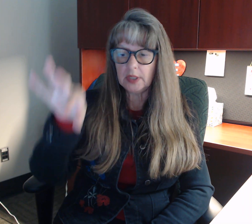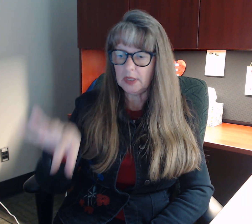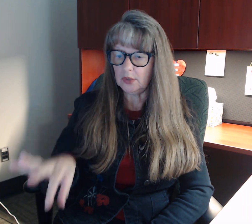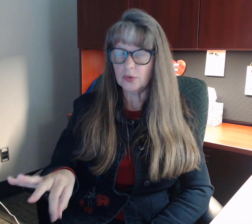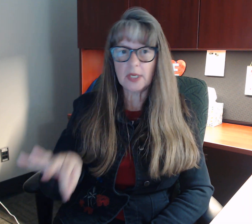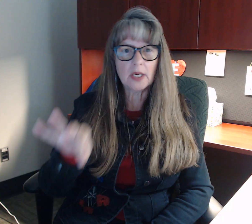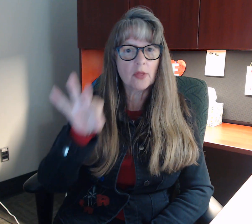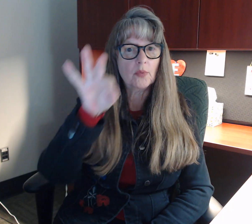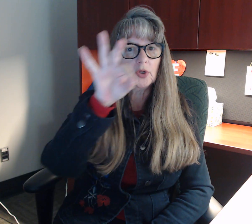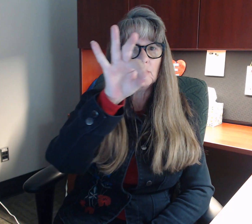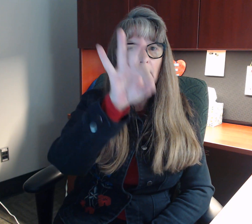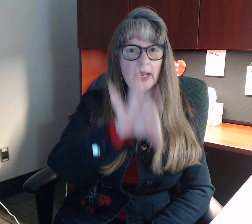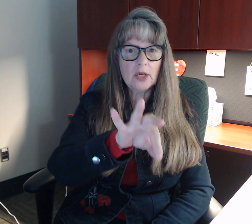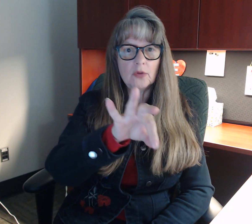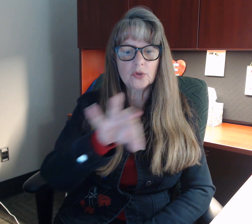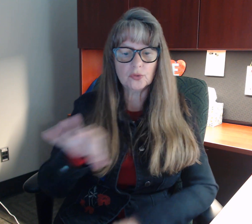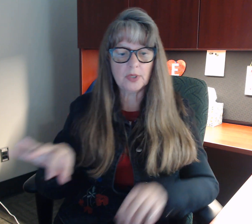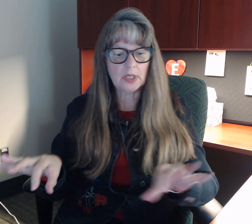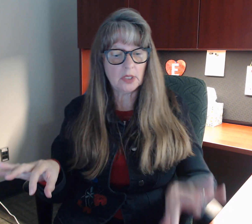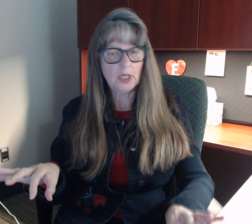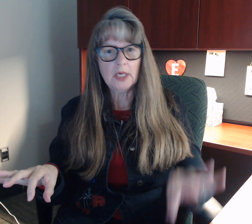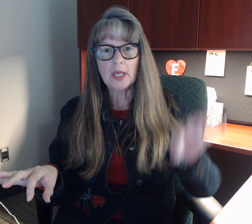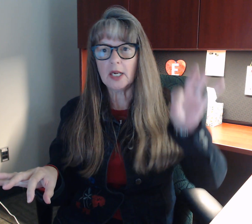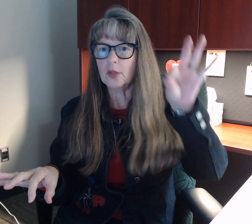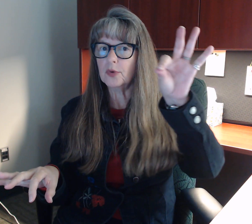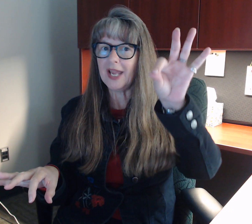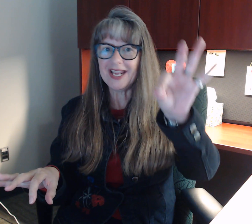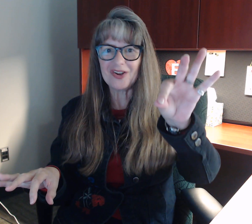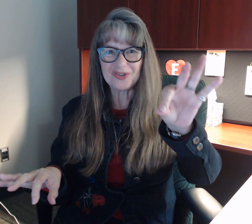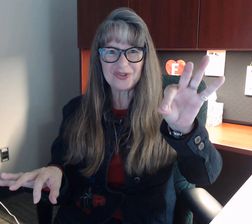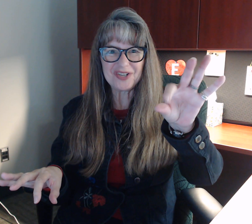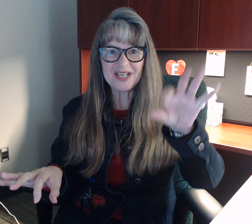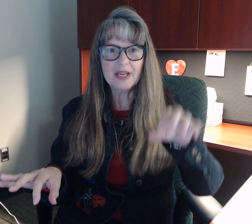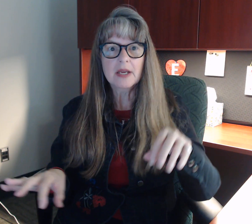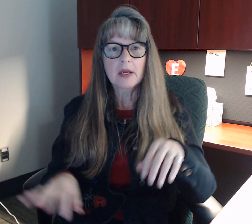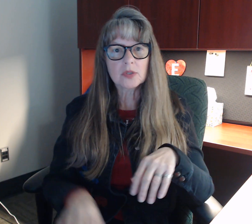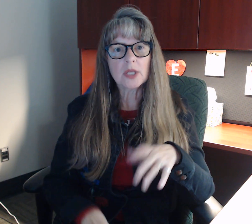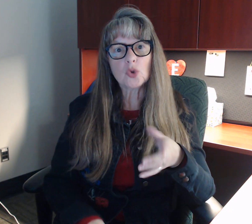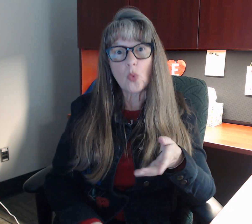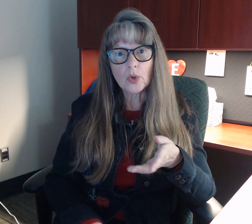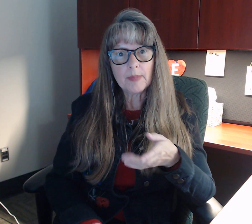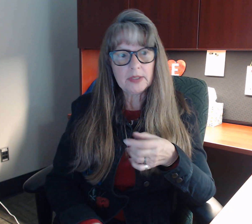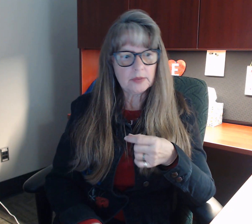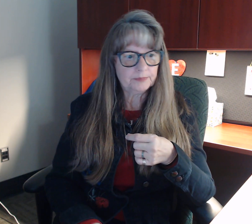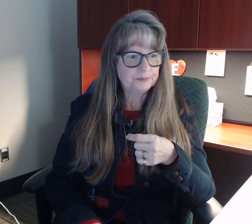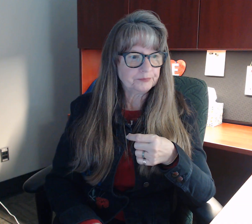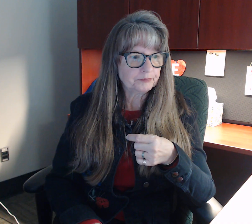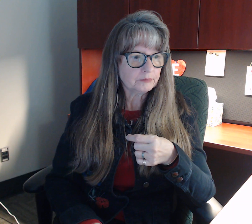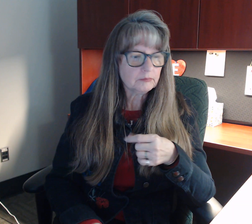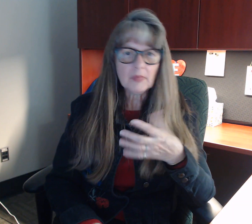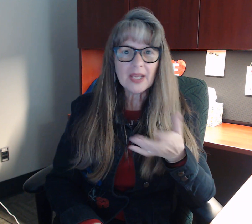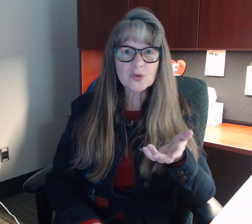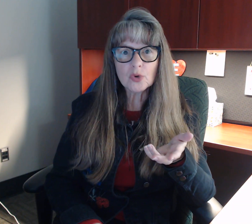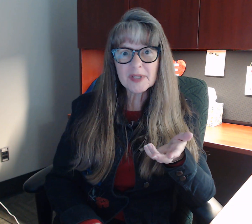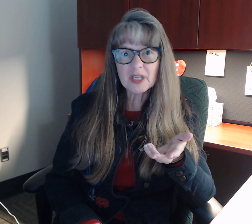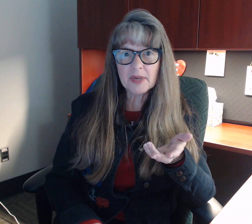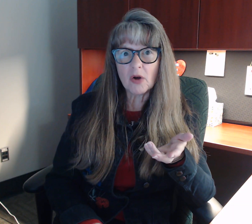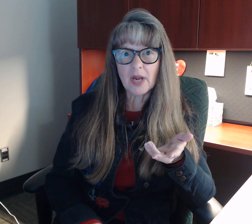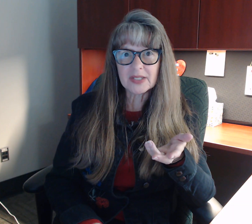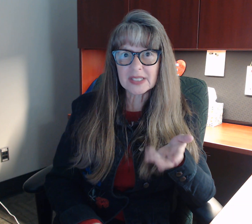and you take another one and you hang it on the tree, take another one, hang it on the tree. So that's ornament. Because ornaments can be all kinds of